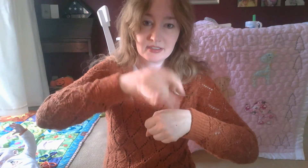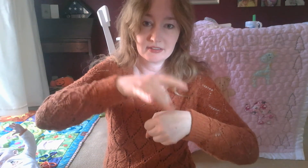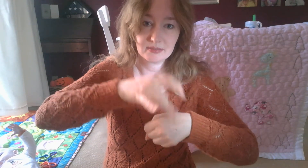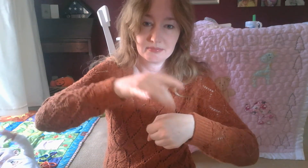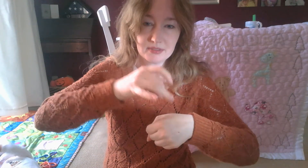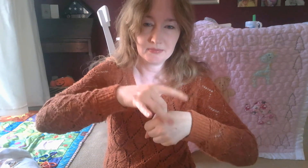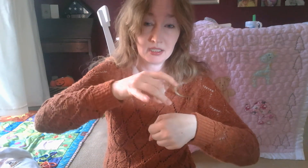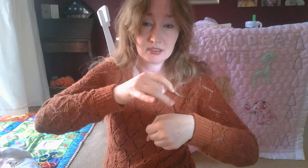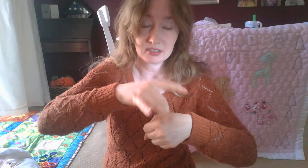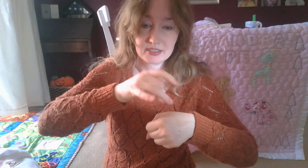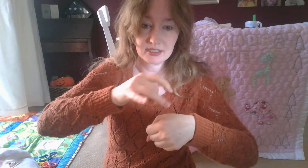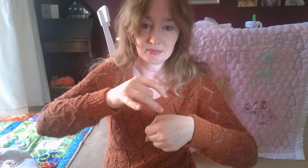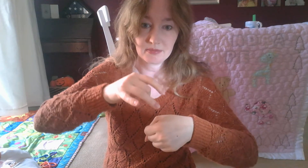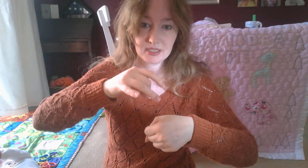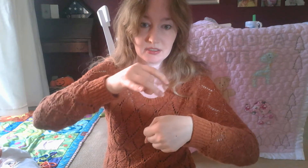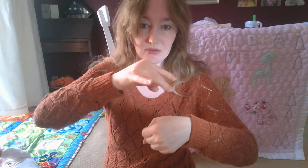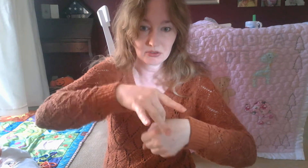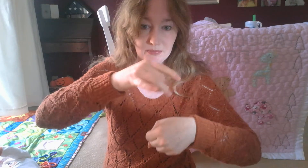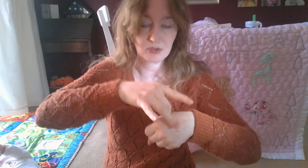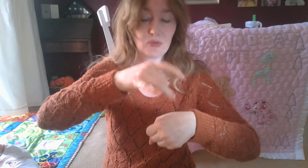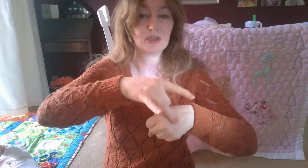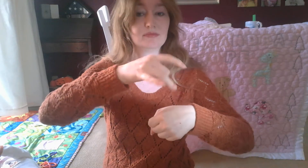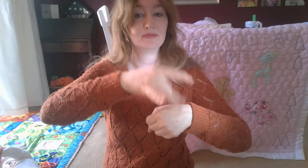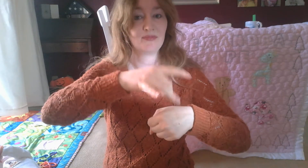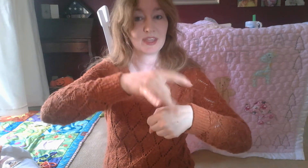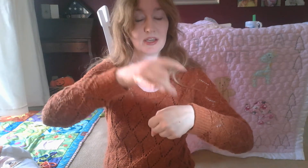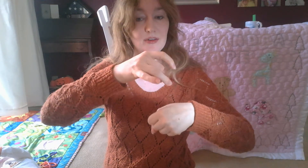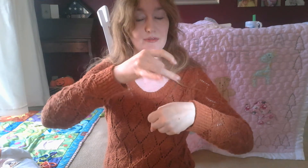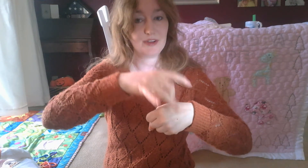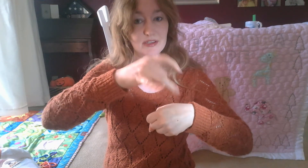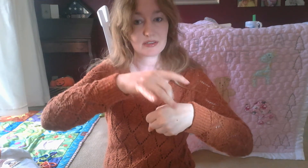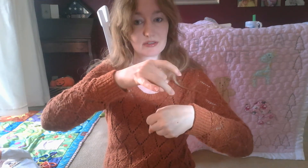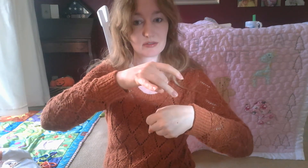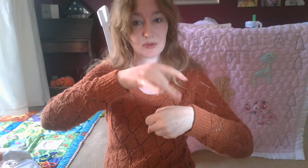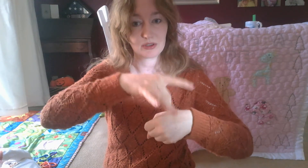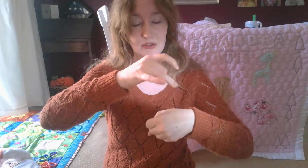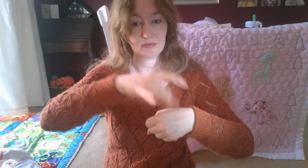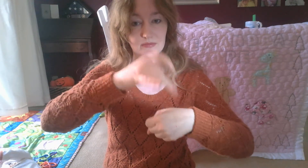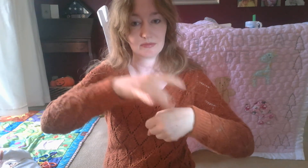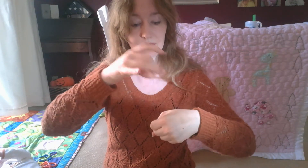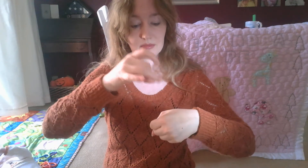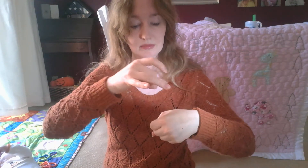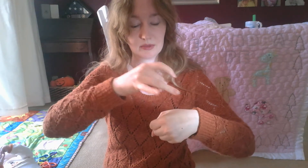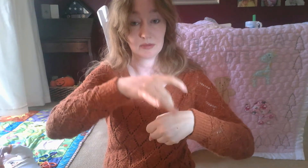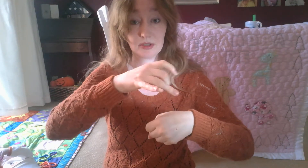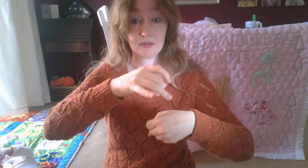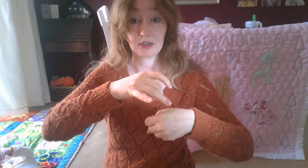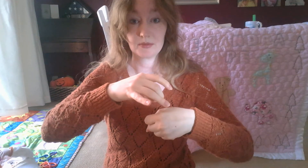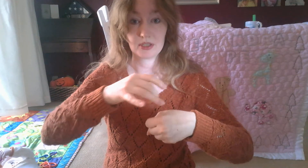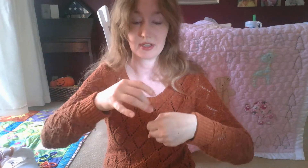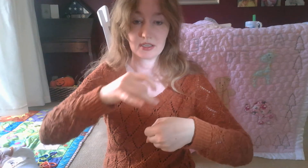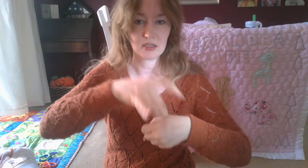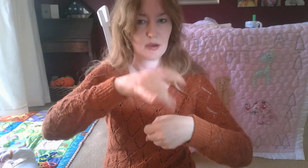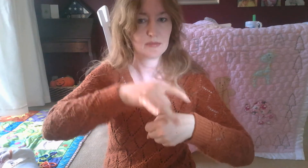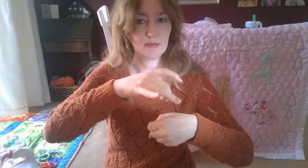testing the melon, testing the pumpkin. You thump your one fist with your middle finger from the other hand.